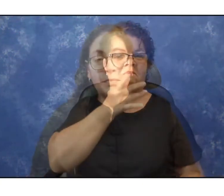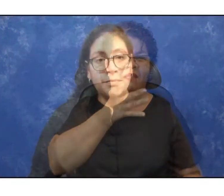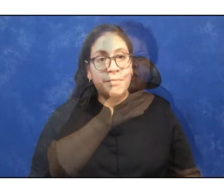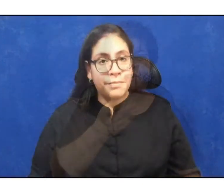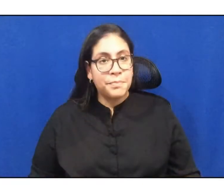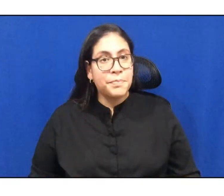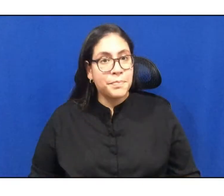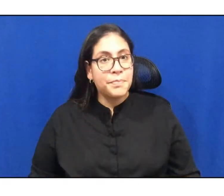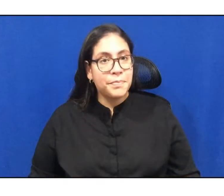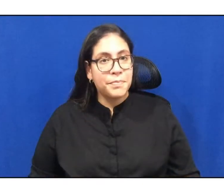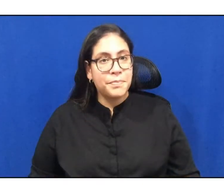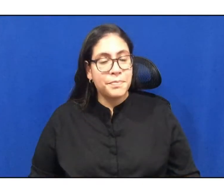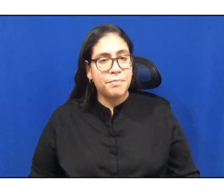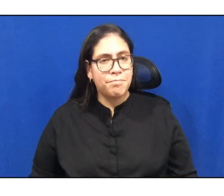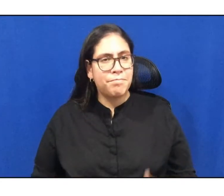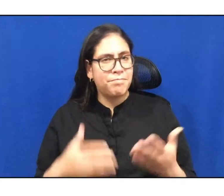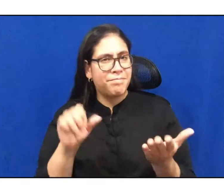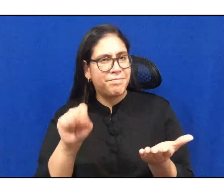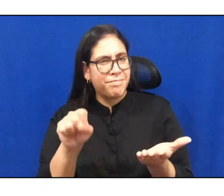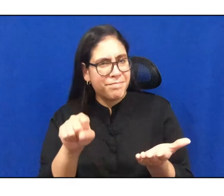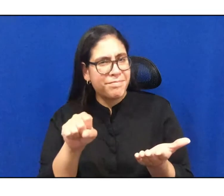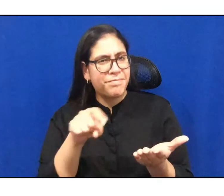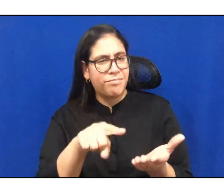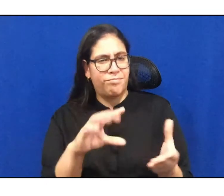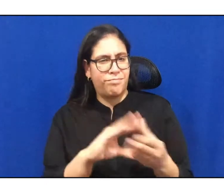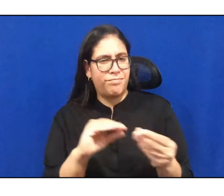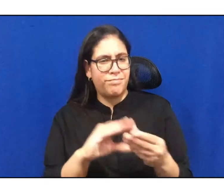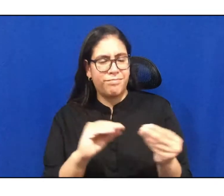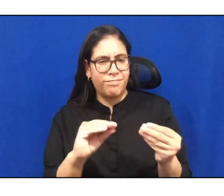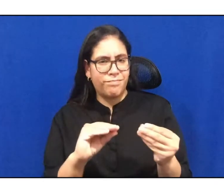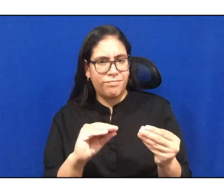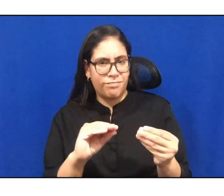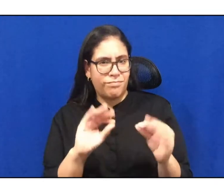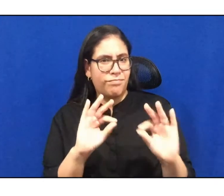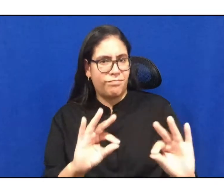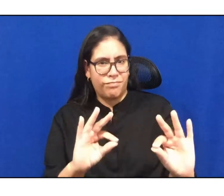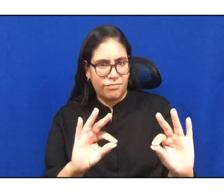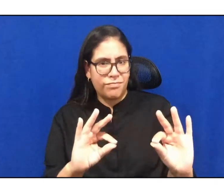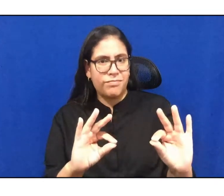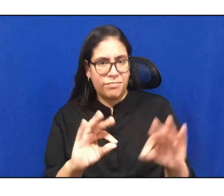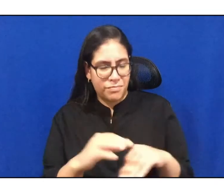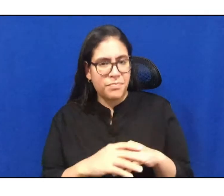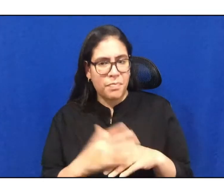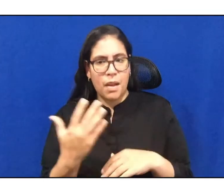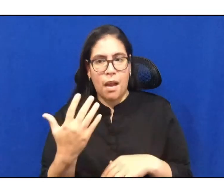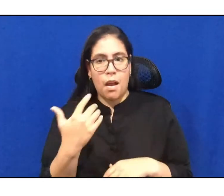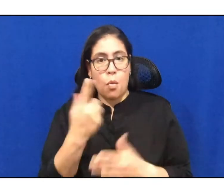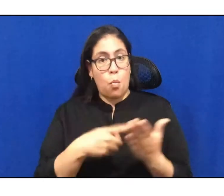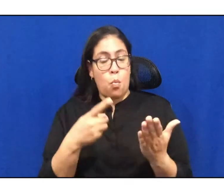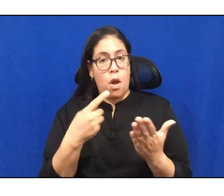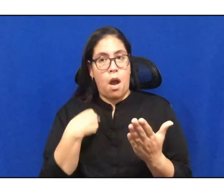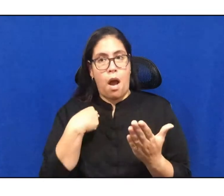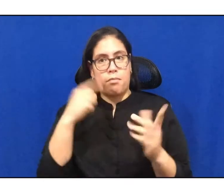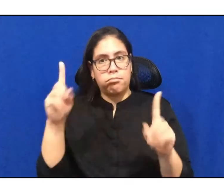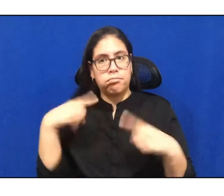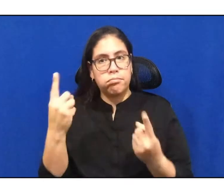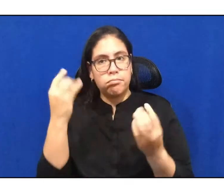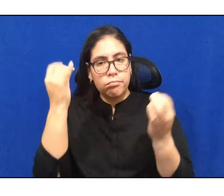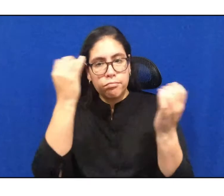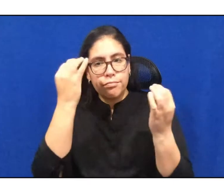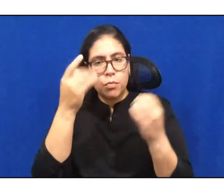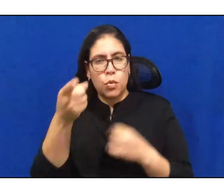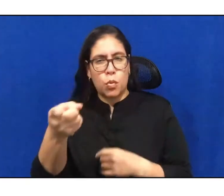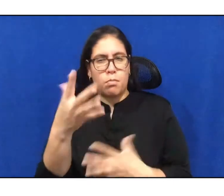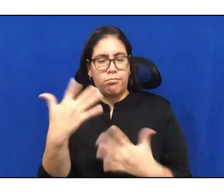think you put it so eloquently. I think that definitely one of the things I've been thinking about, and your powerful